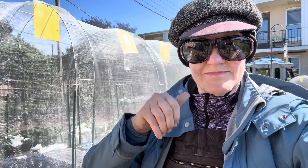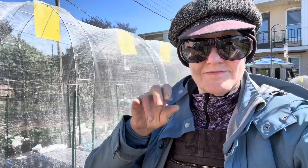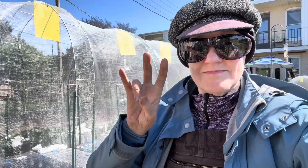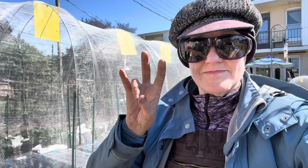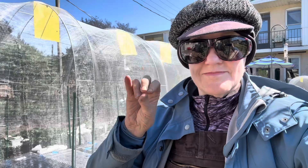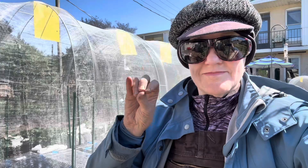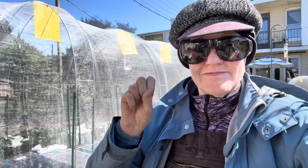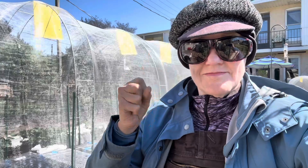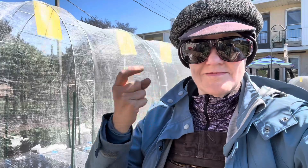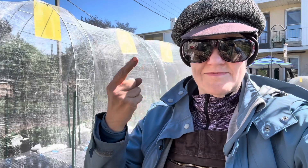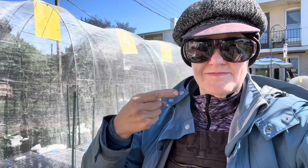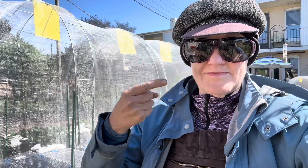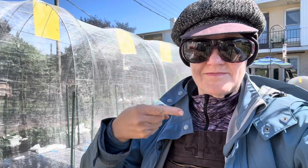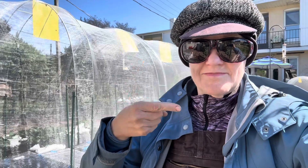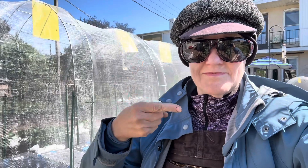at night and 70s in the day.